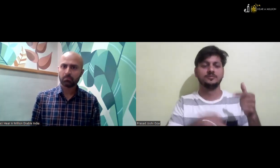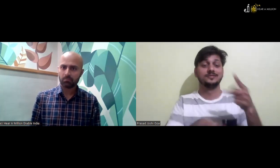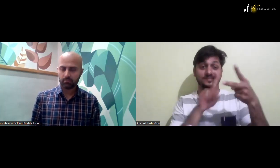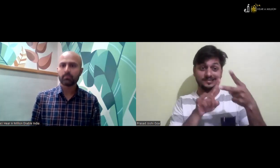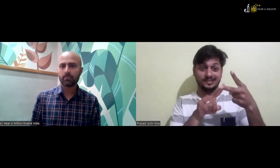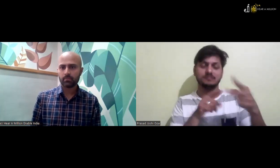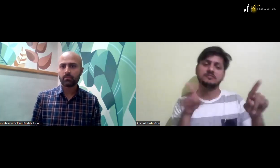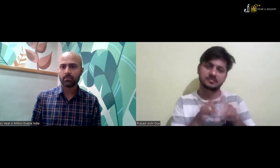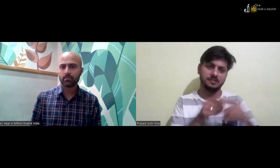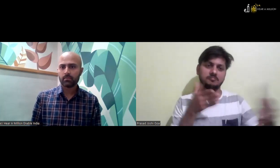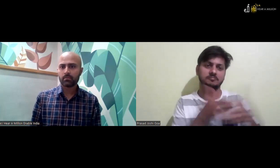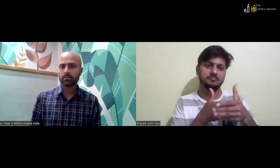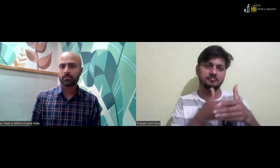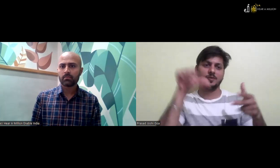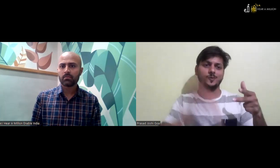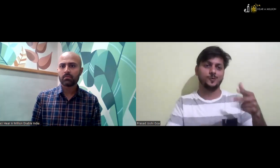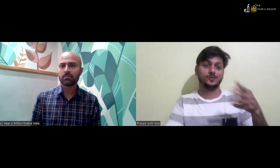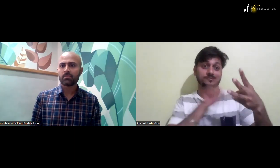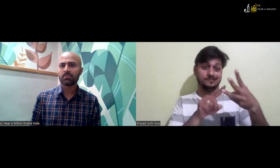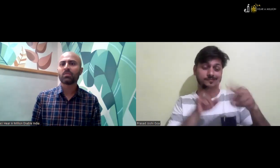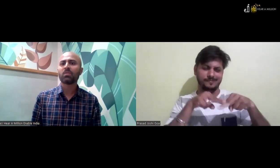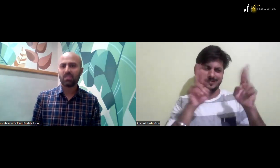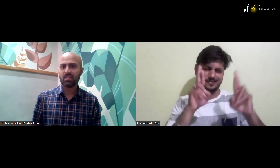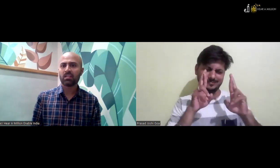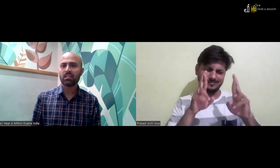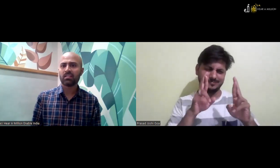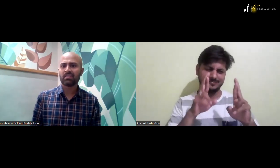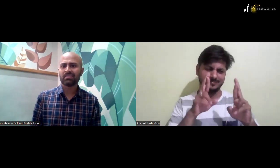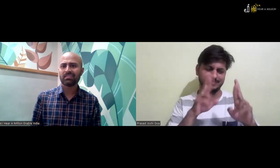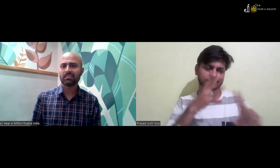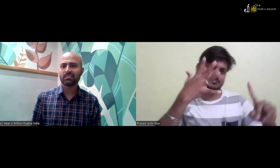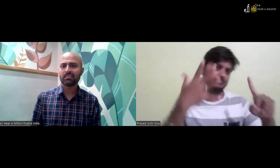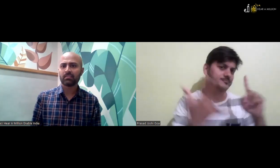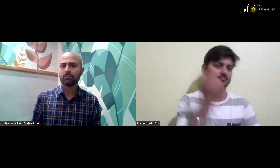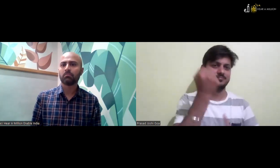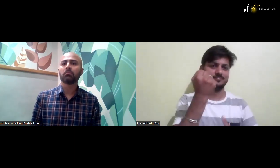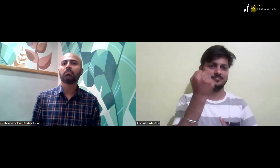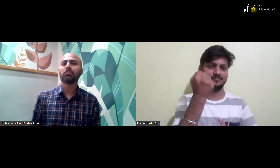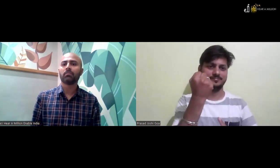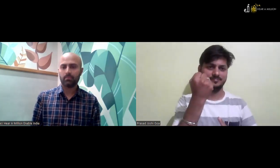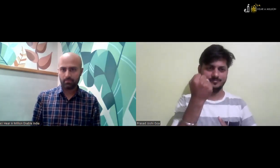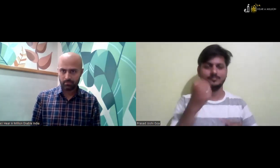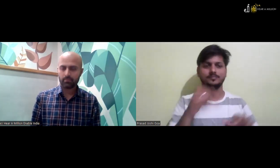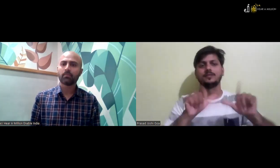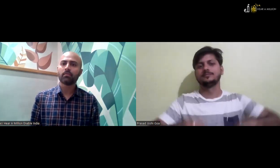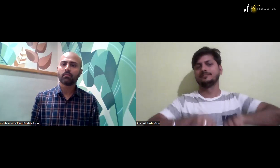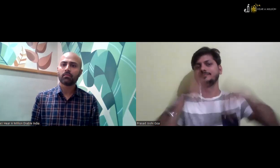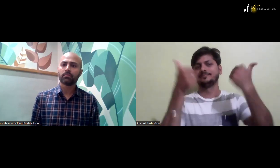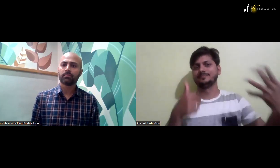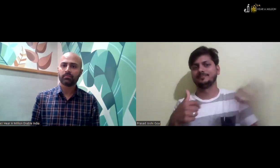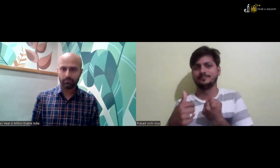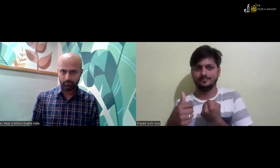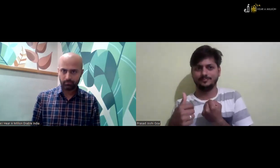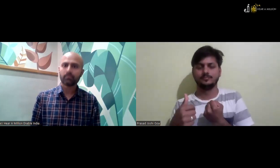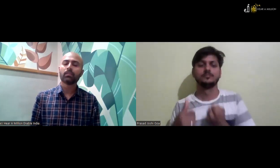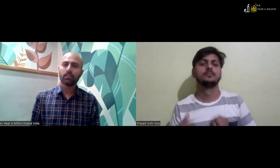whether you will be medically fit or not. So the first time and the second time, I was not able to get it, but at the